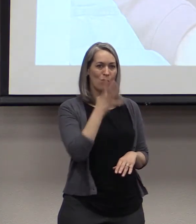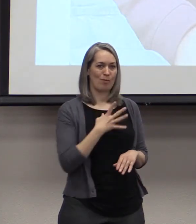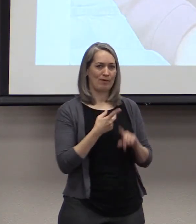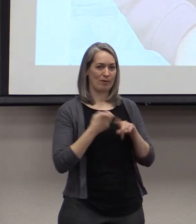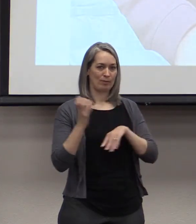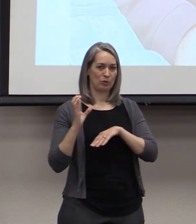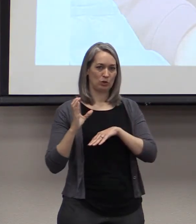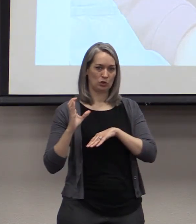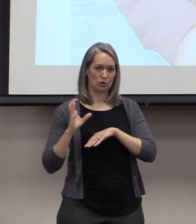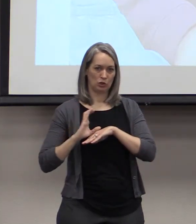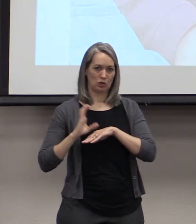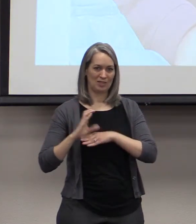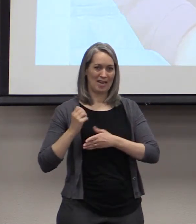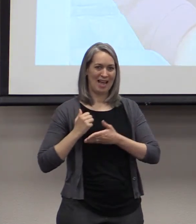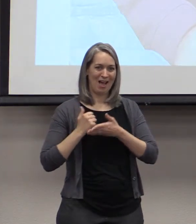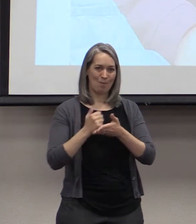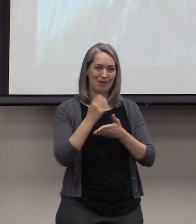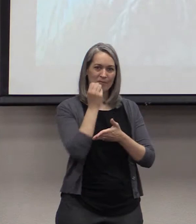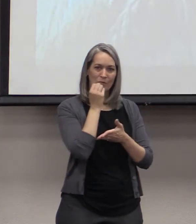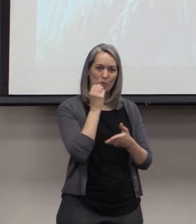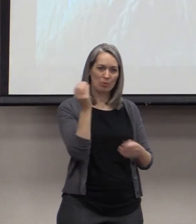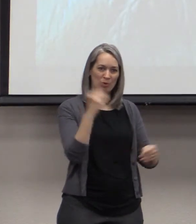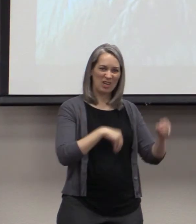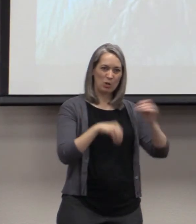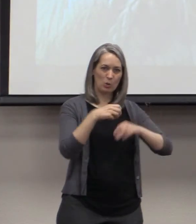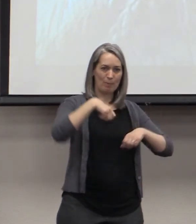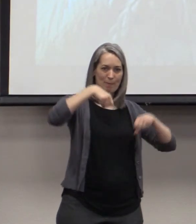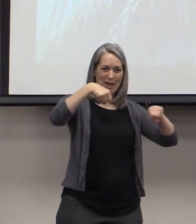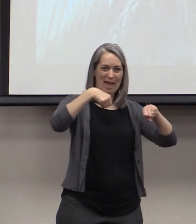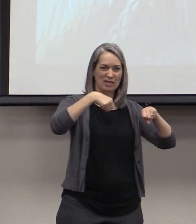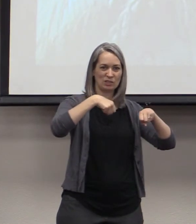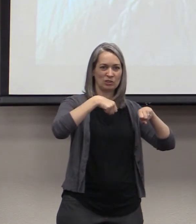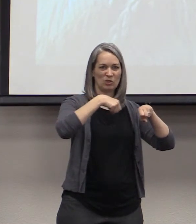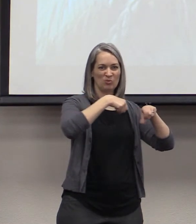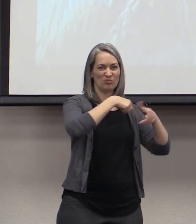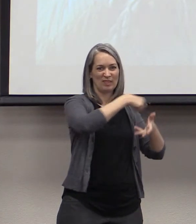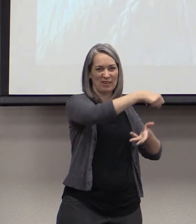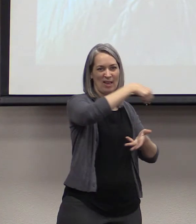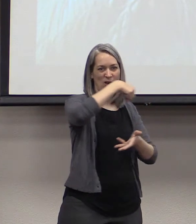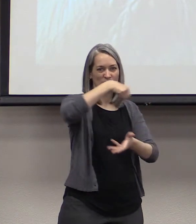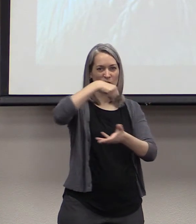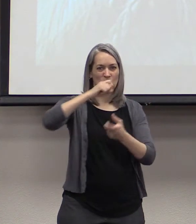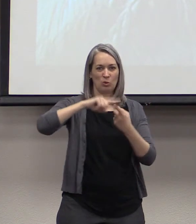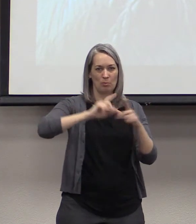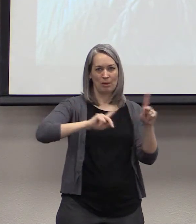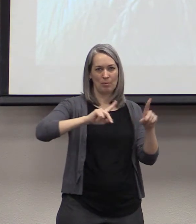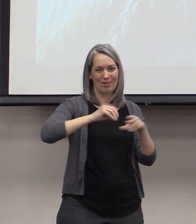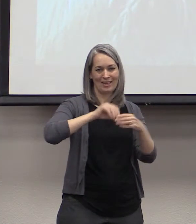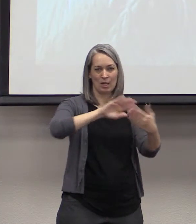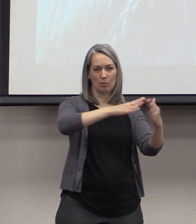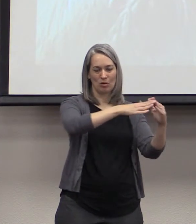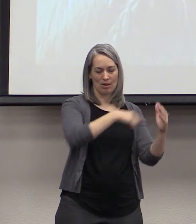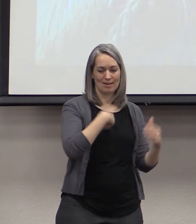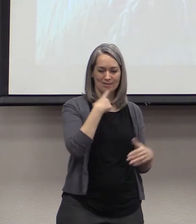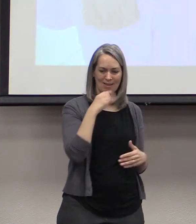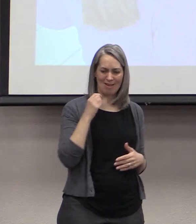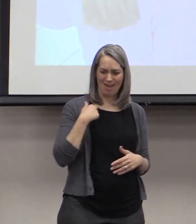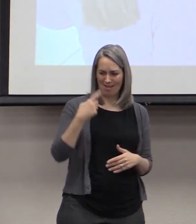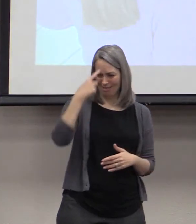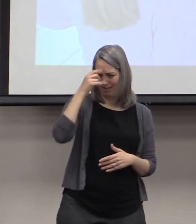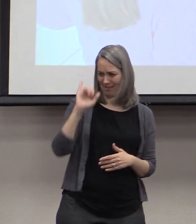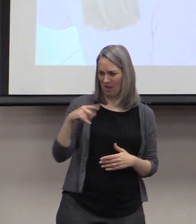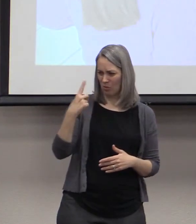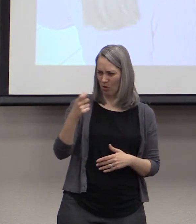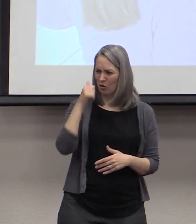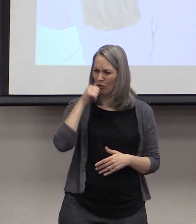helping bag up the food that we were preparing to give out to the community. And I said, I think that's one of the